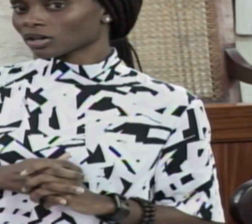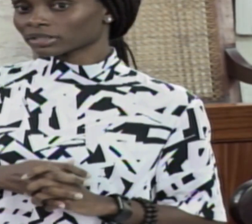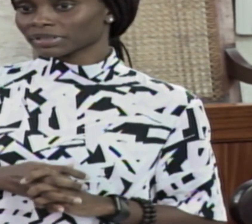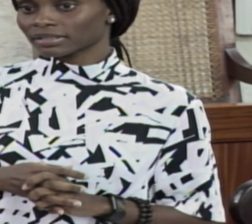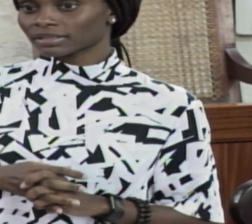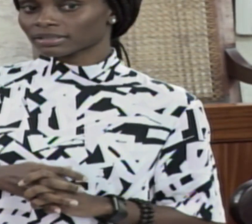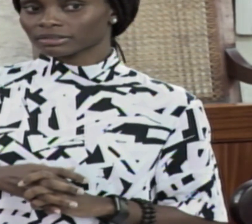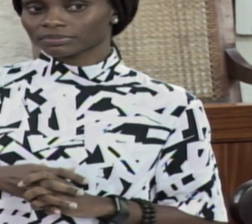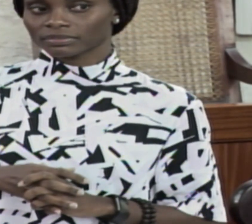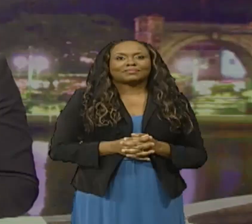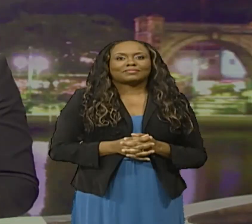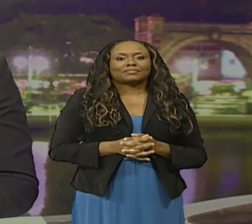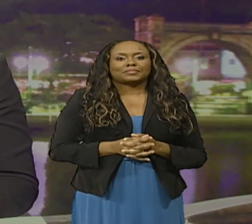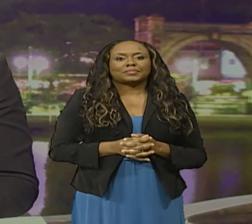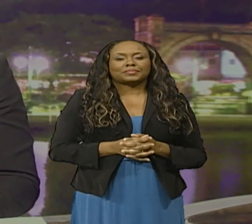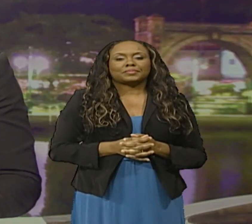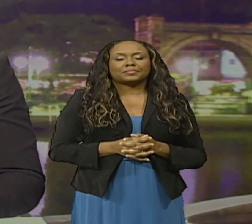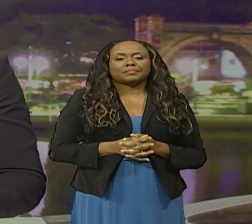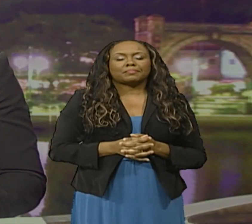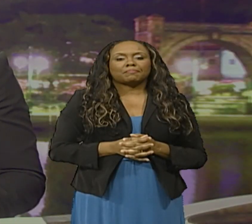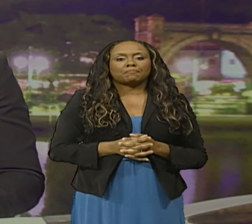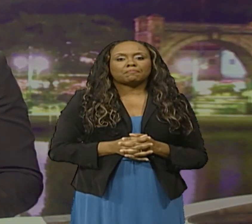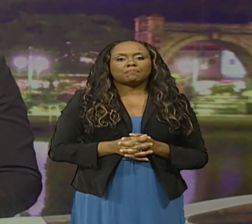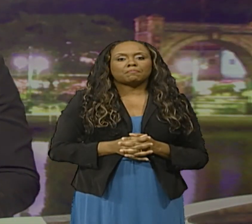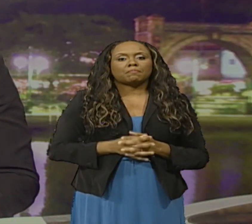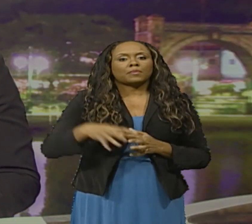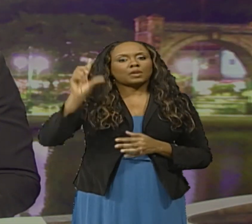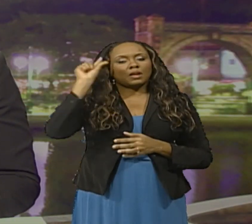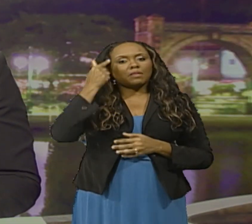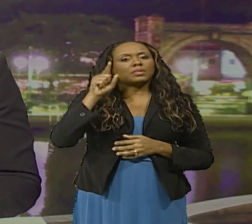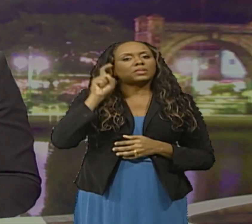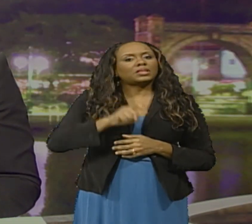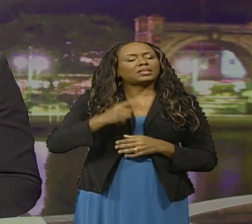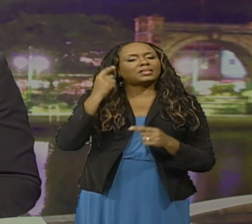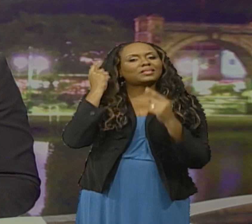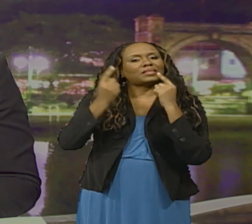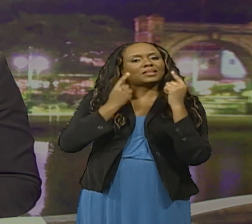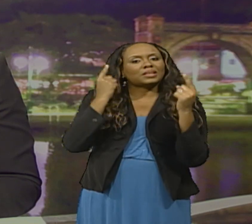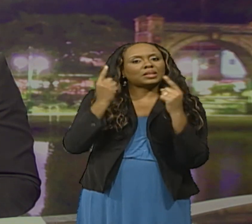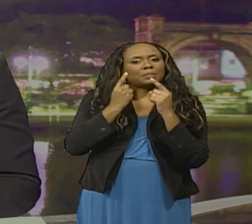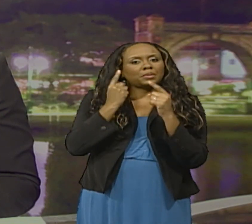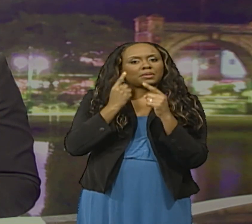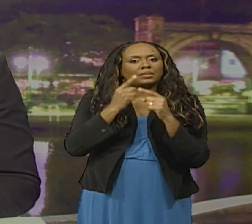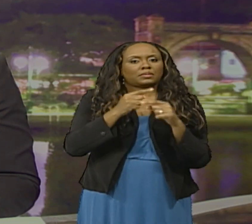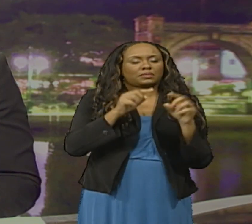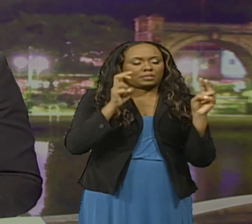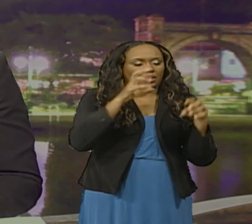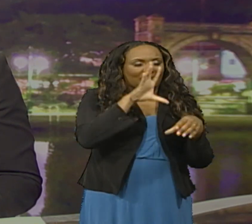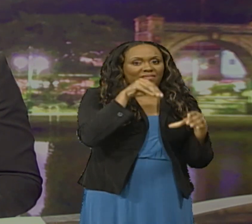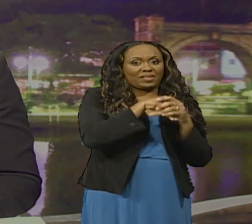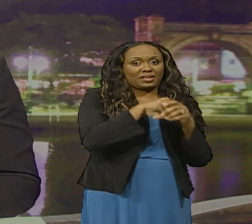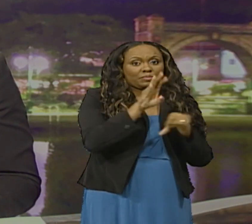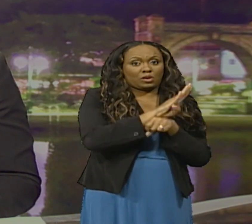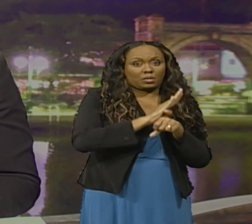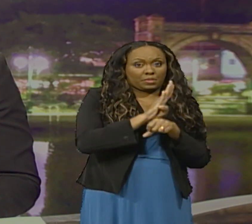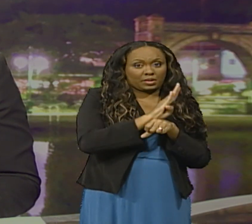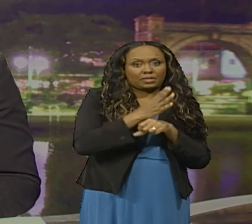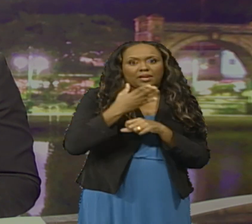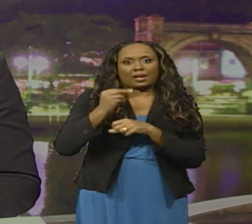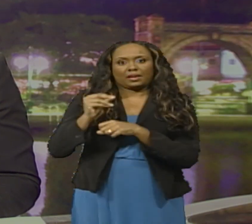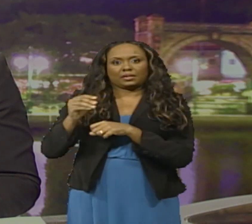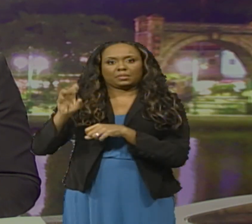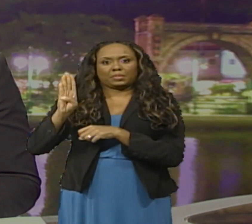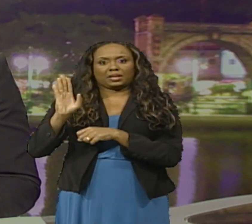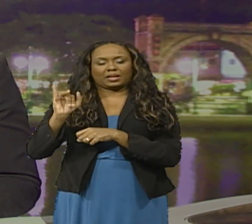in economies. Government is being encouraged to consider merging Invest Barbados and the Barbados Investment